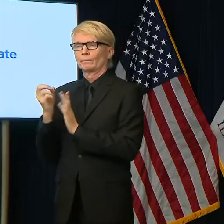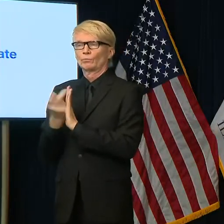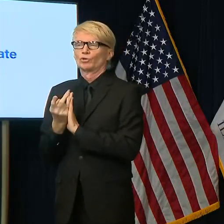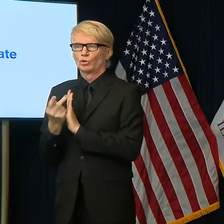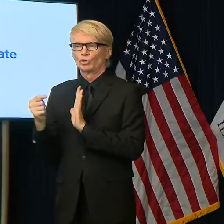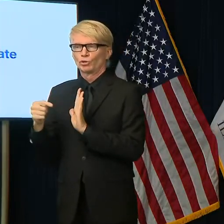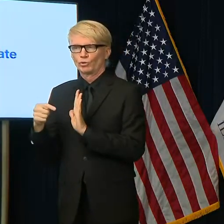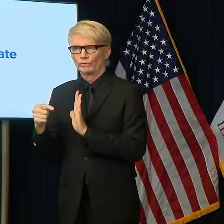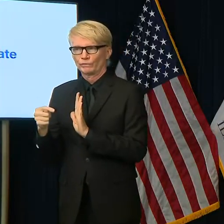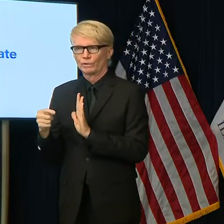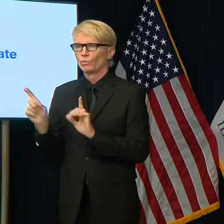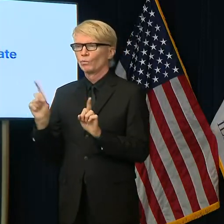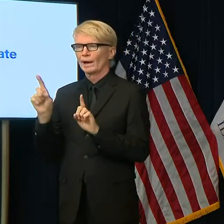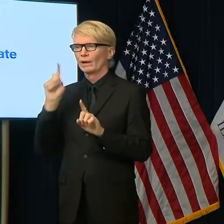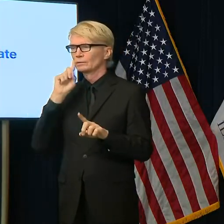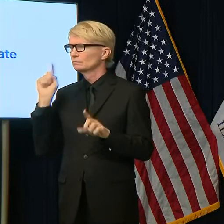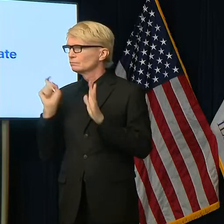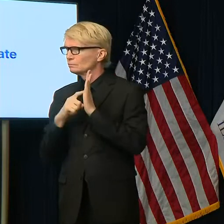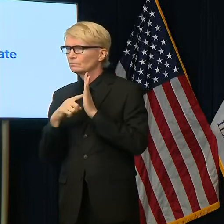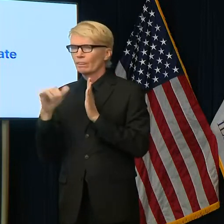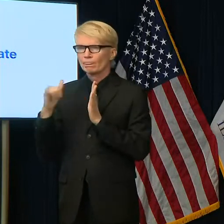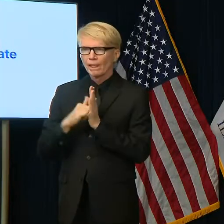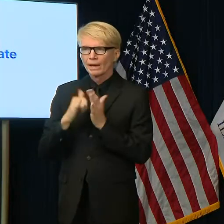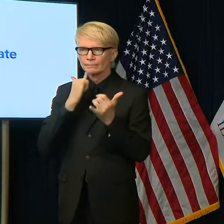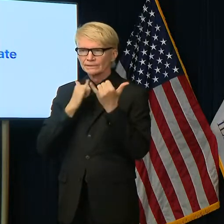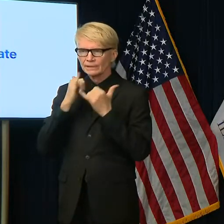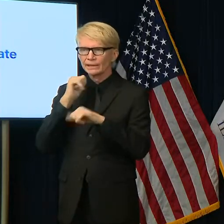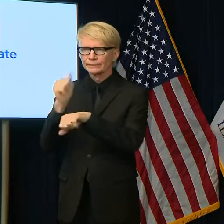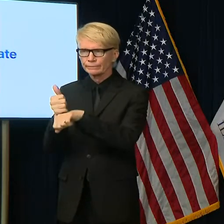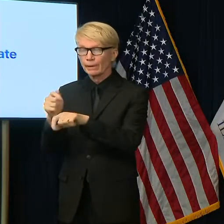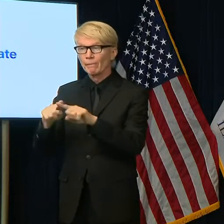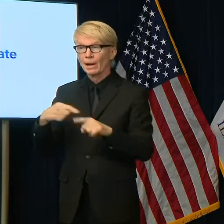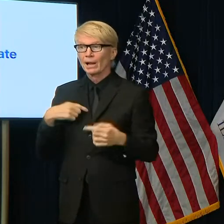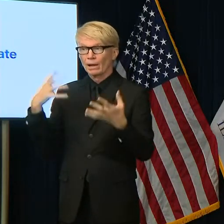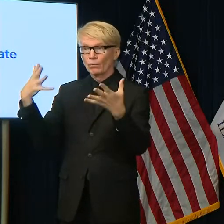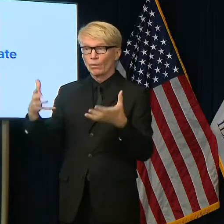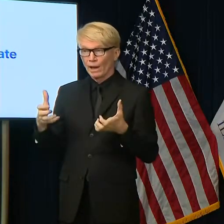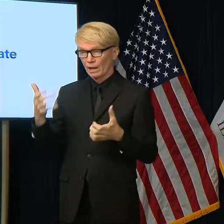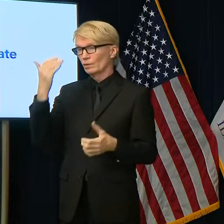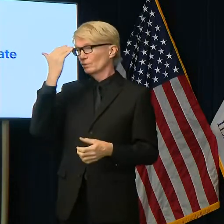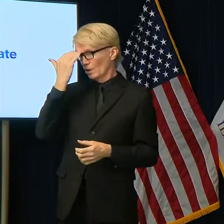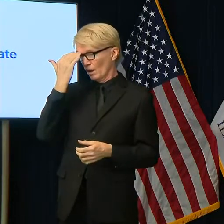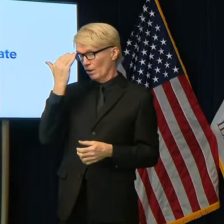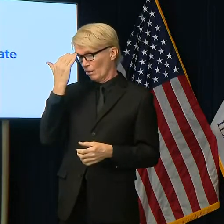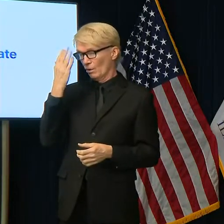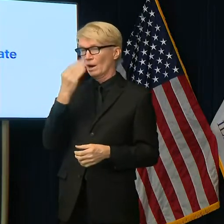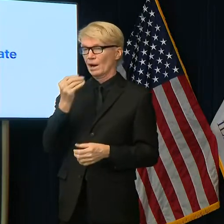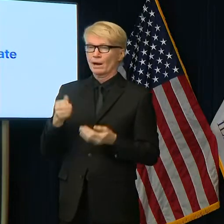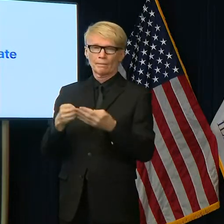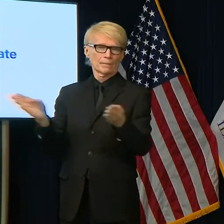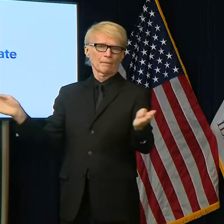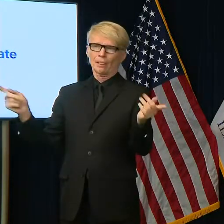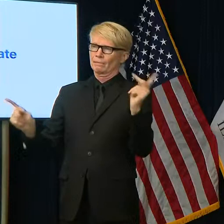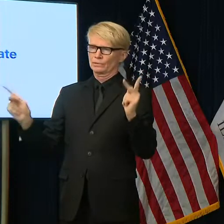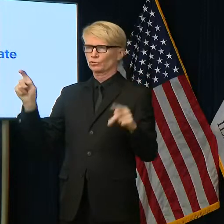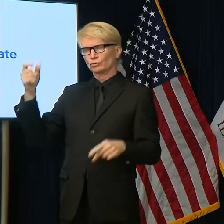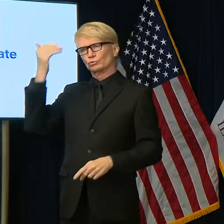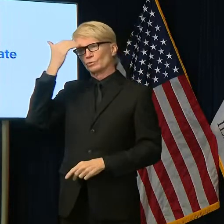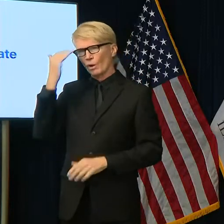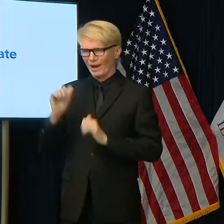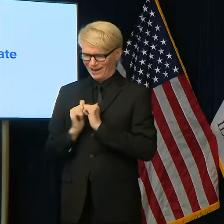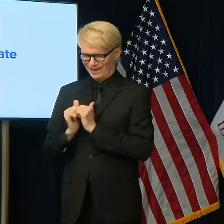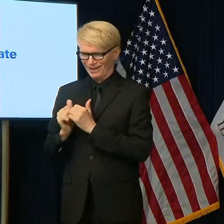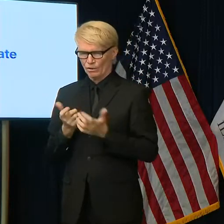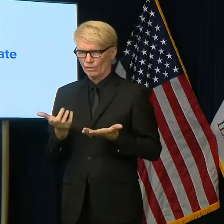the case. But I want to know everything, and I think that the public should know, how did that end up